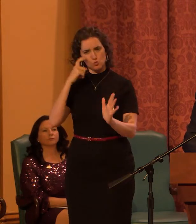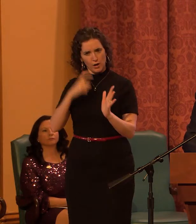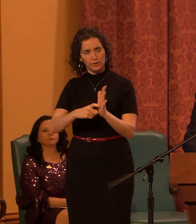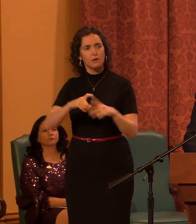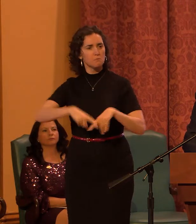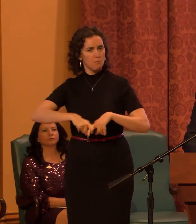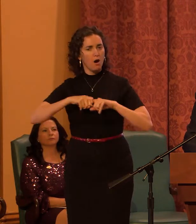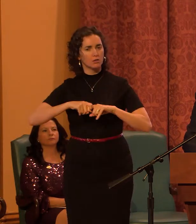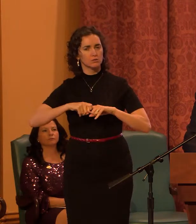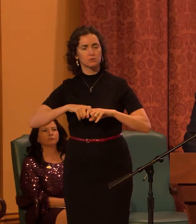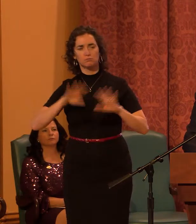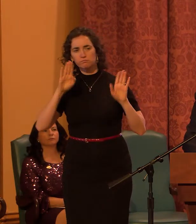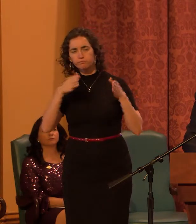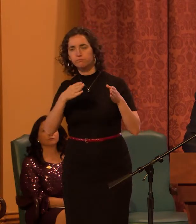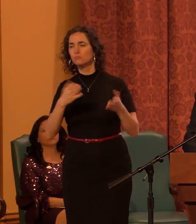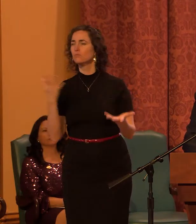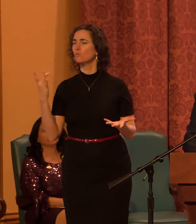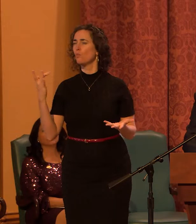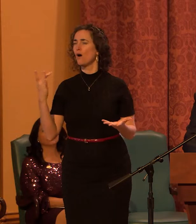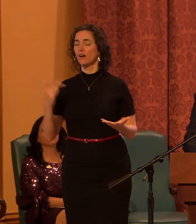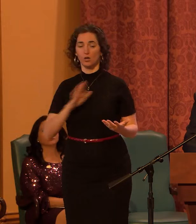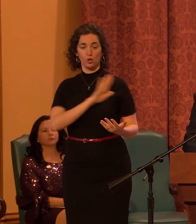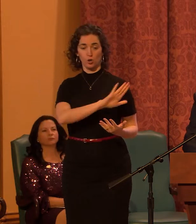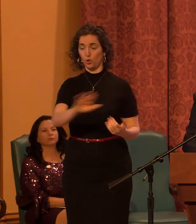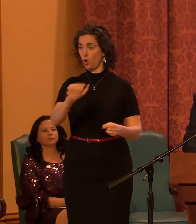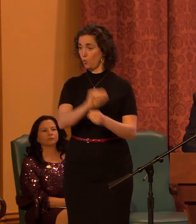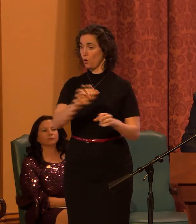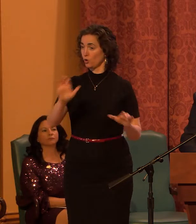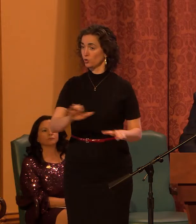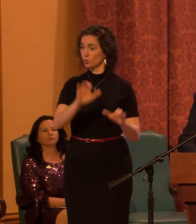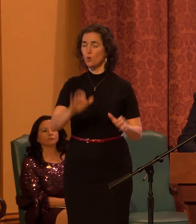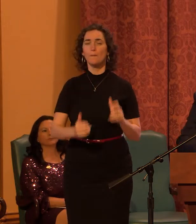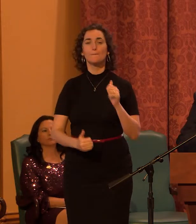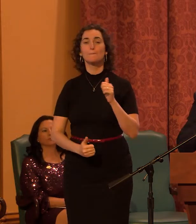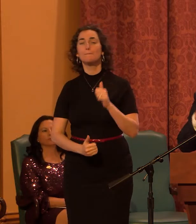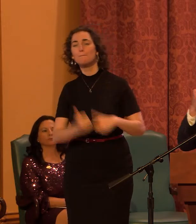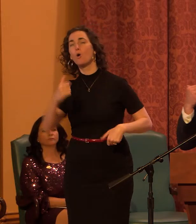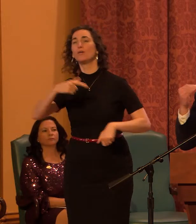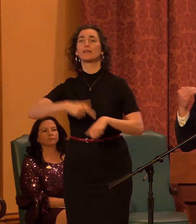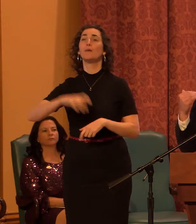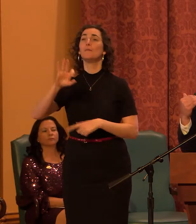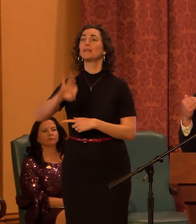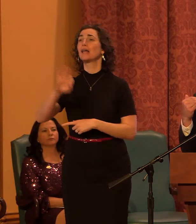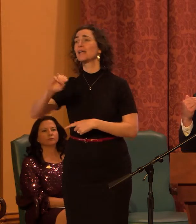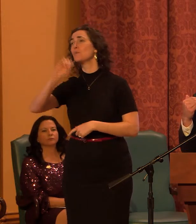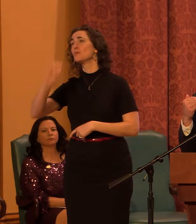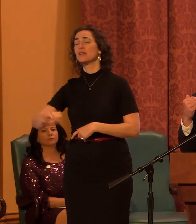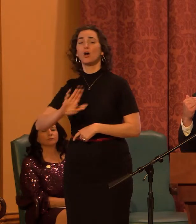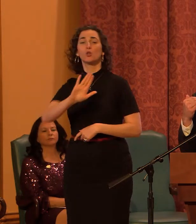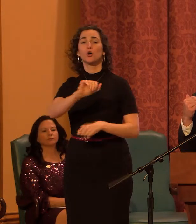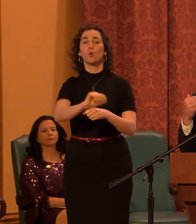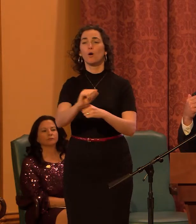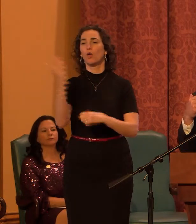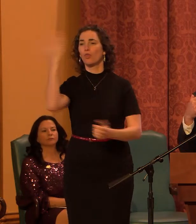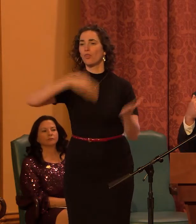because the work that they do 99.9% of the time flies under the public